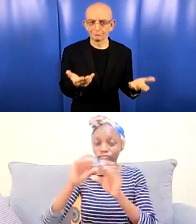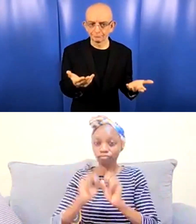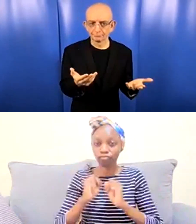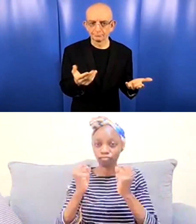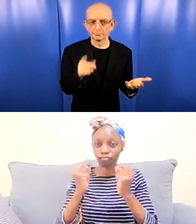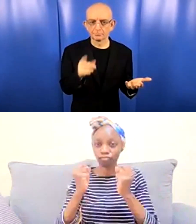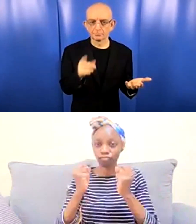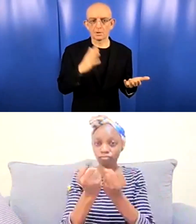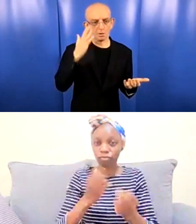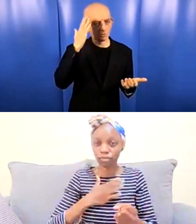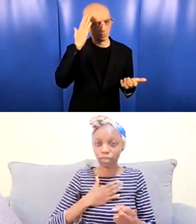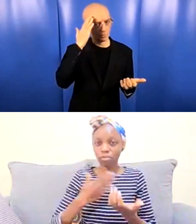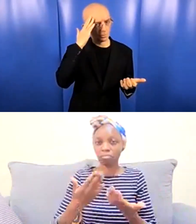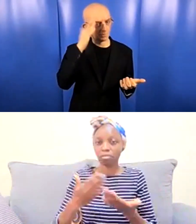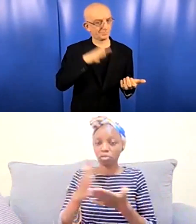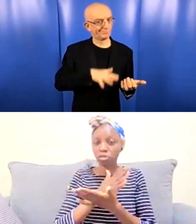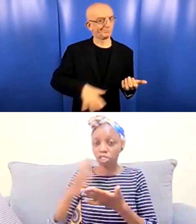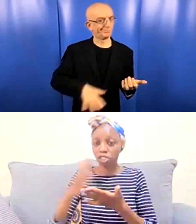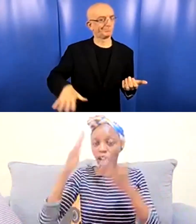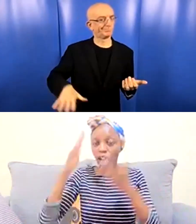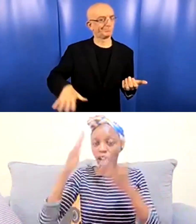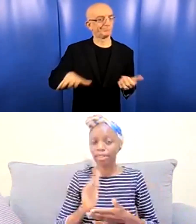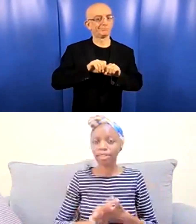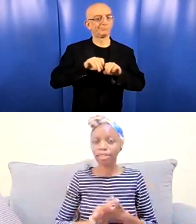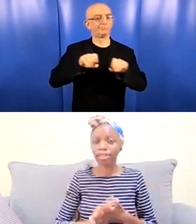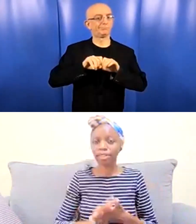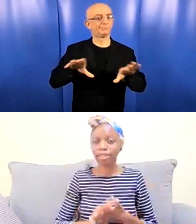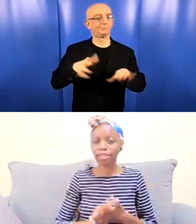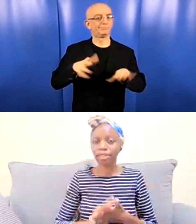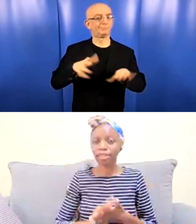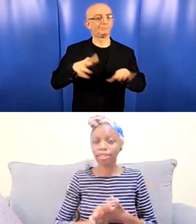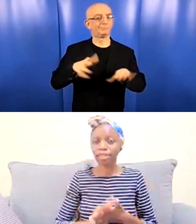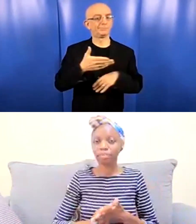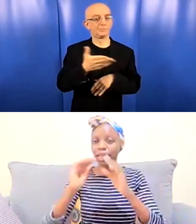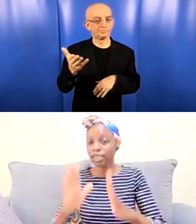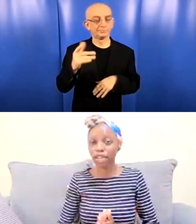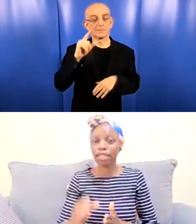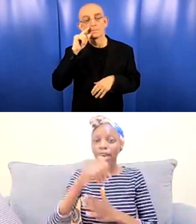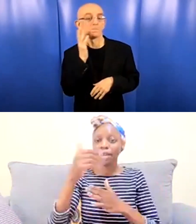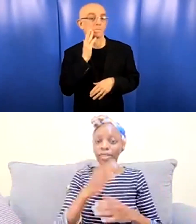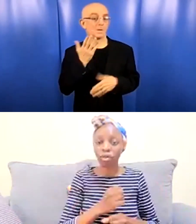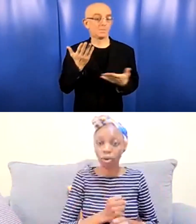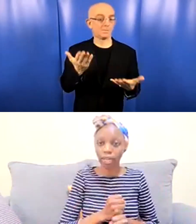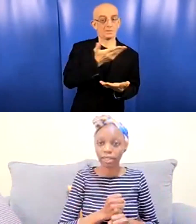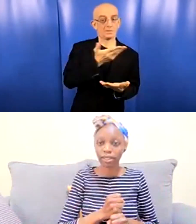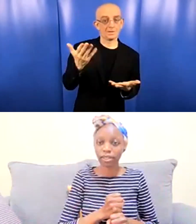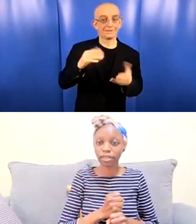the parents, to the teachers, to the stakeholders